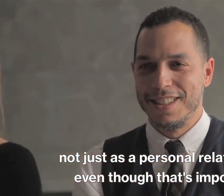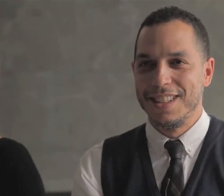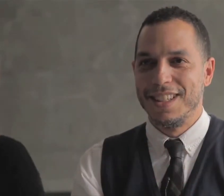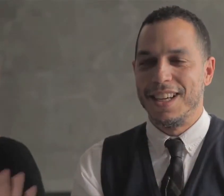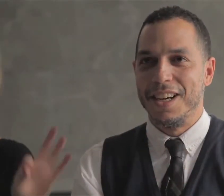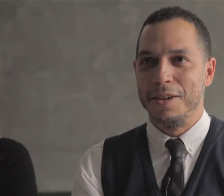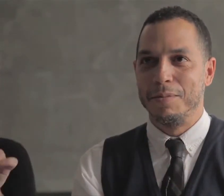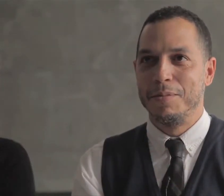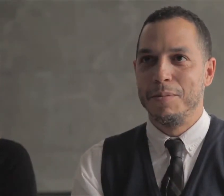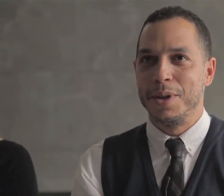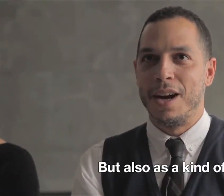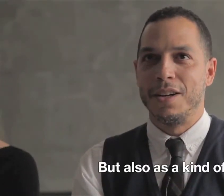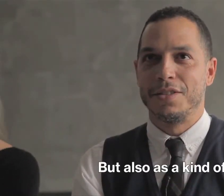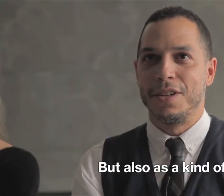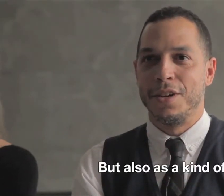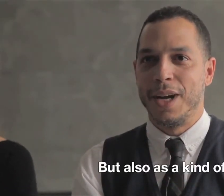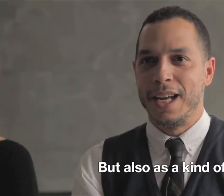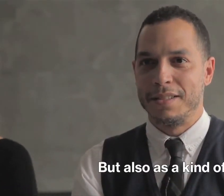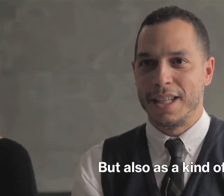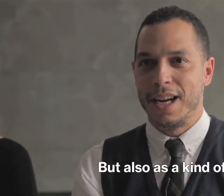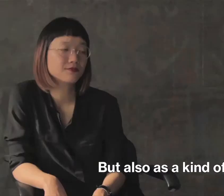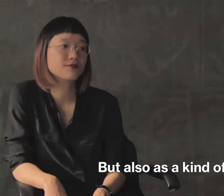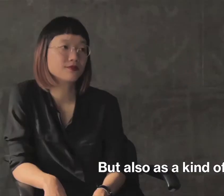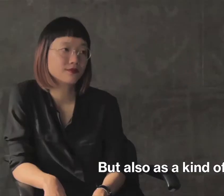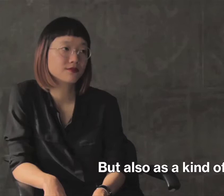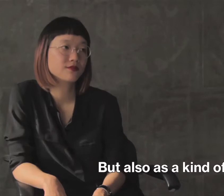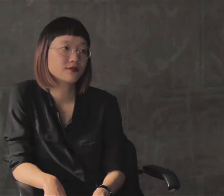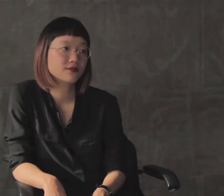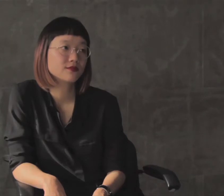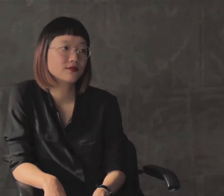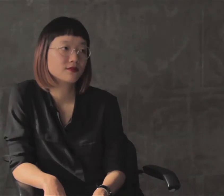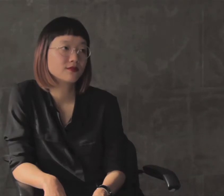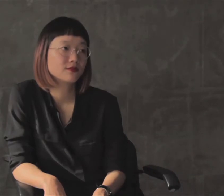important, but also as a kind of